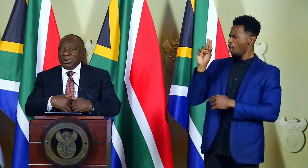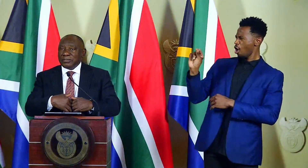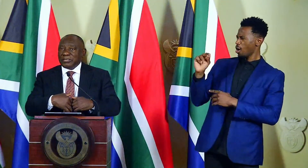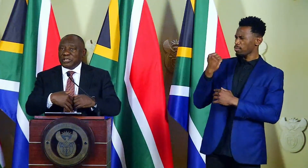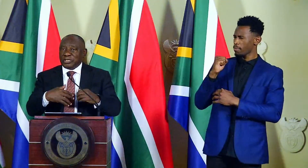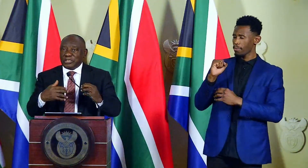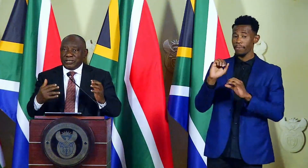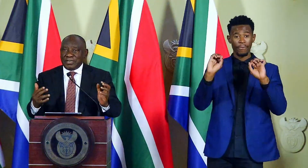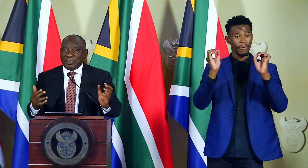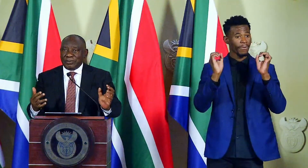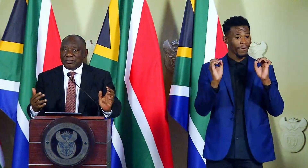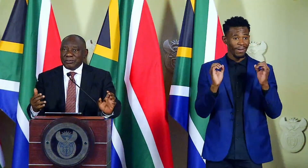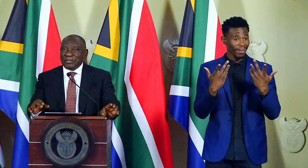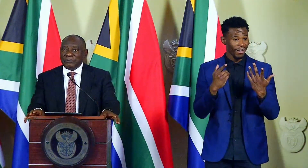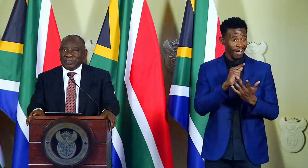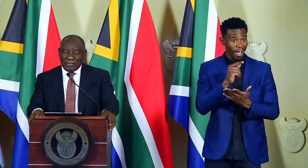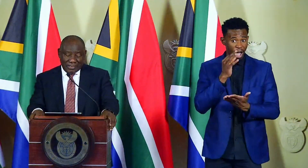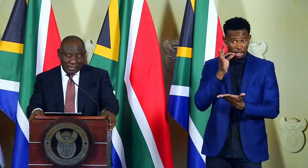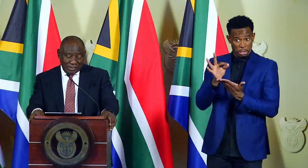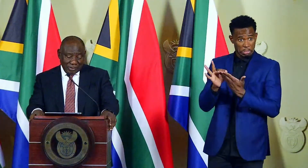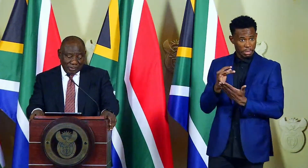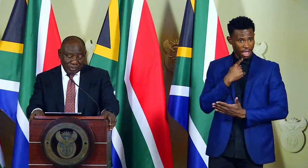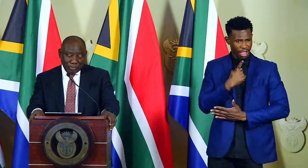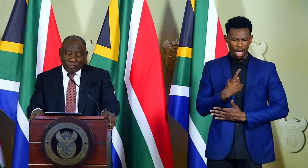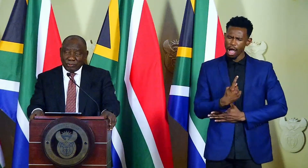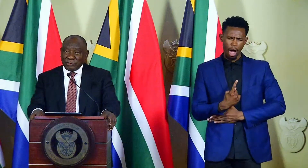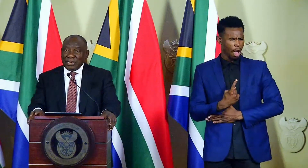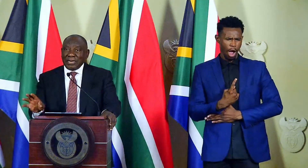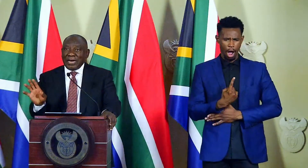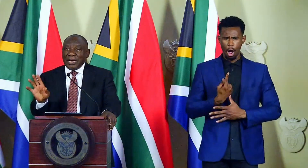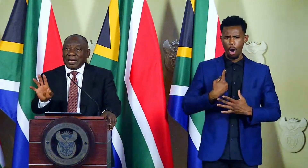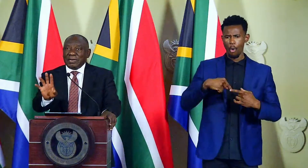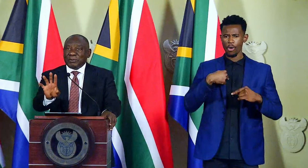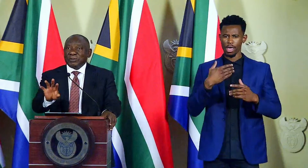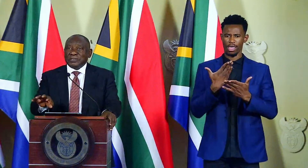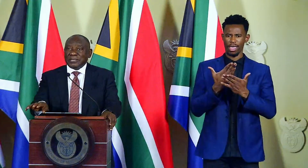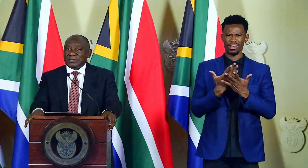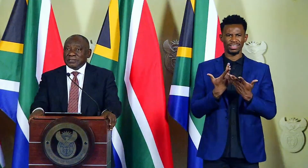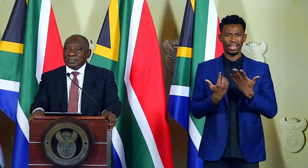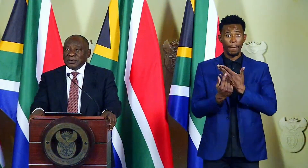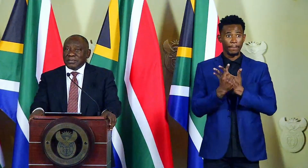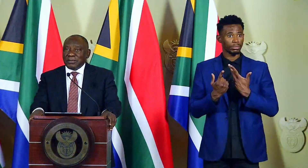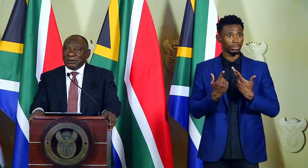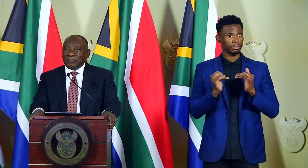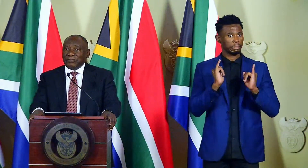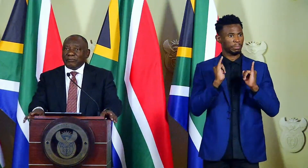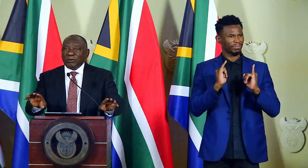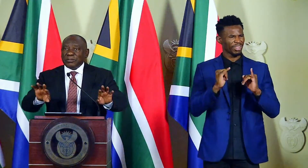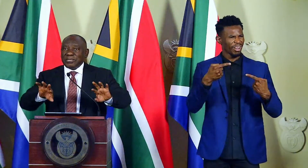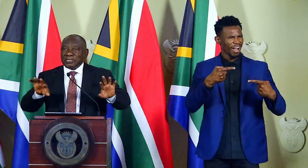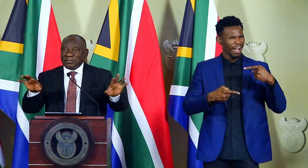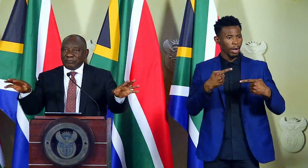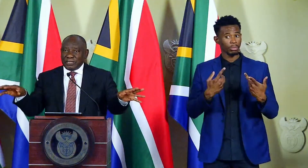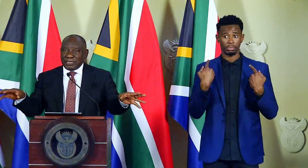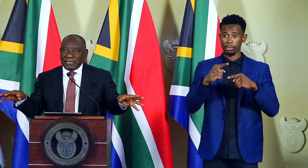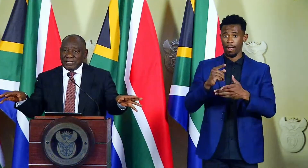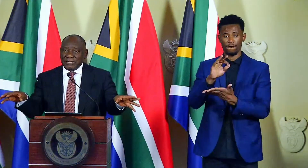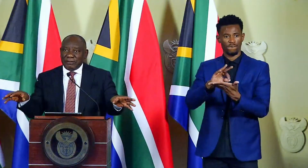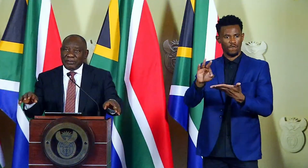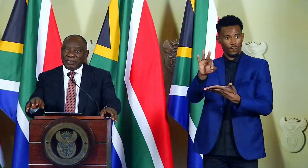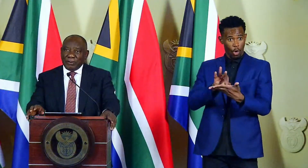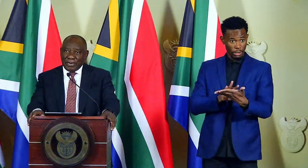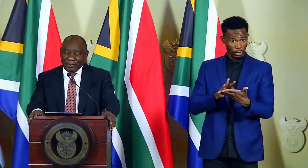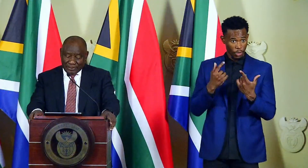no suggestion that we could even go to an ugly process of voting